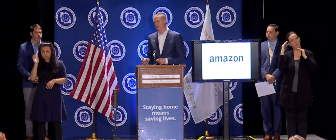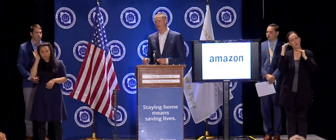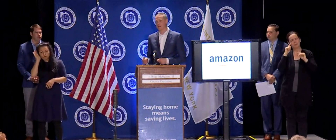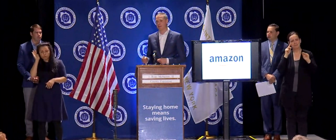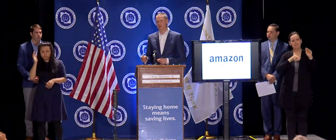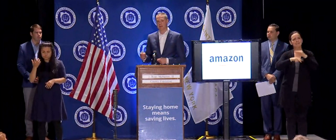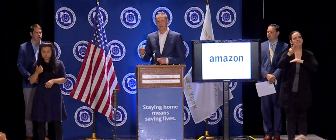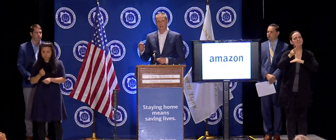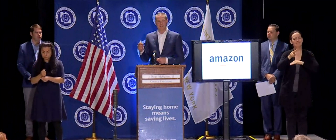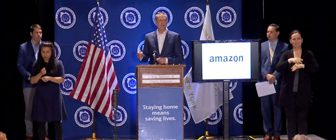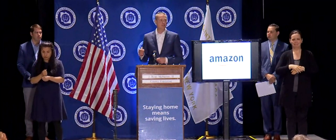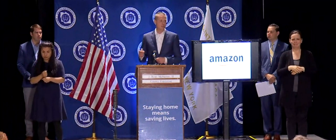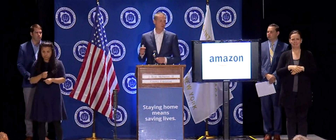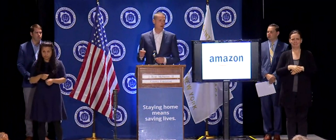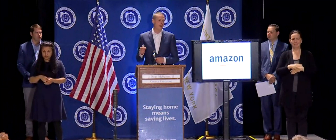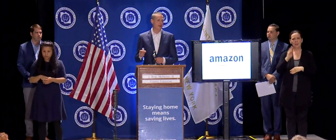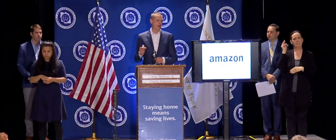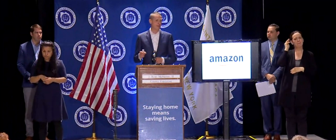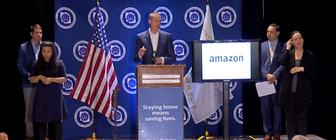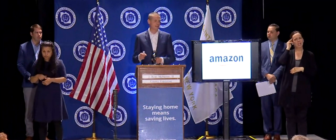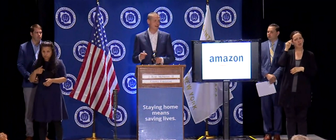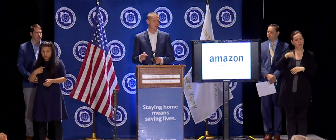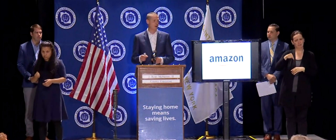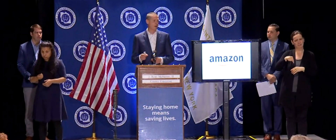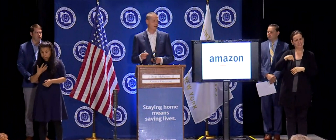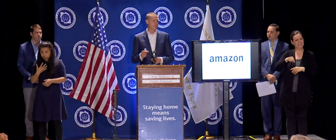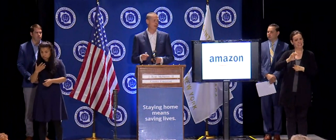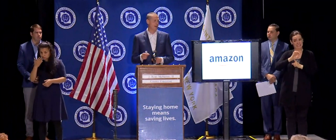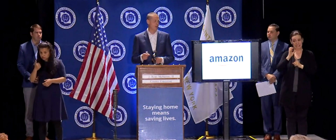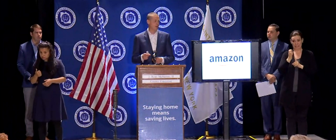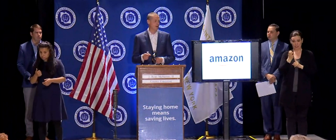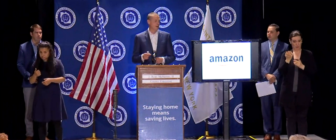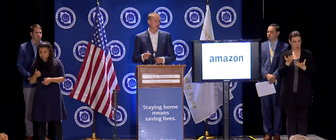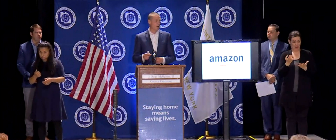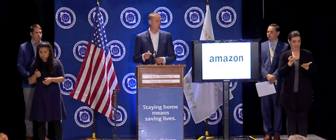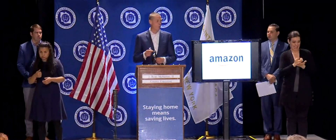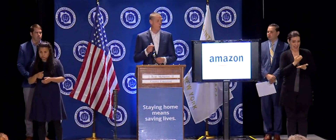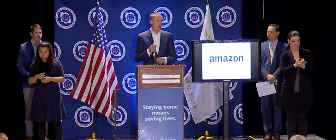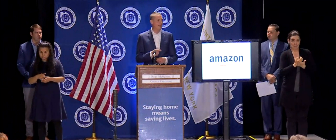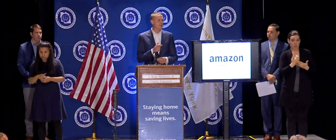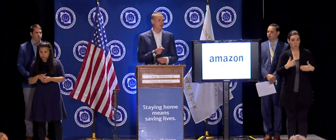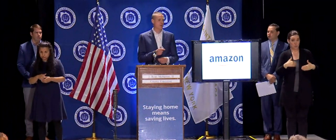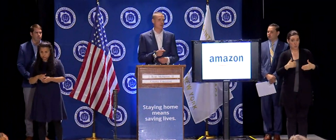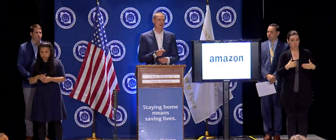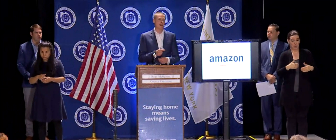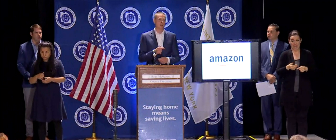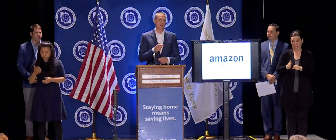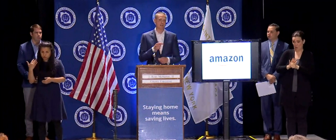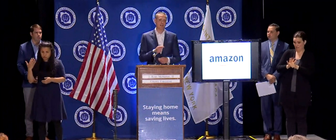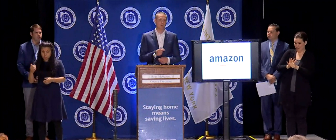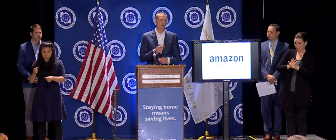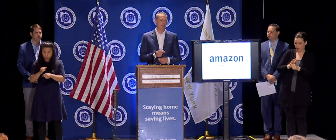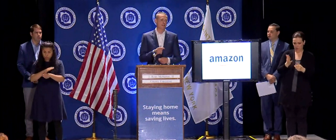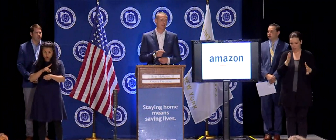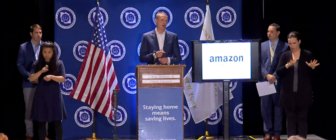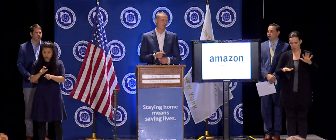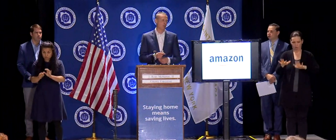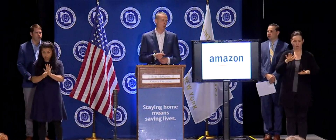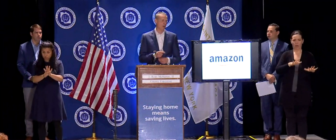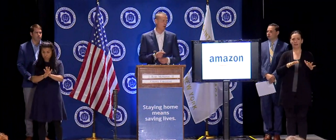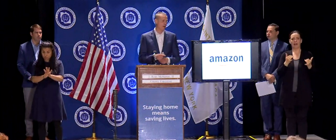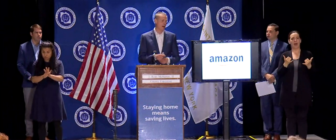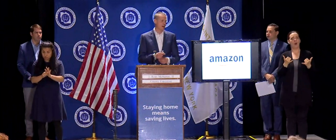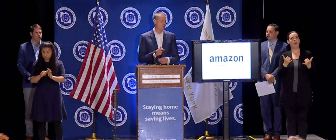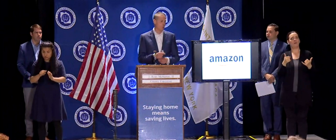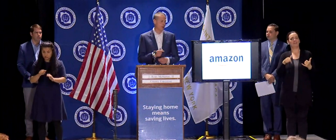mayor referenced this, the conditions for our economic success prior to this pandemic had Syracuse on the single biggest economic